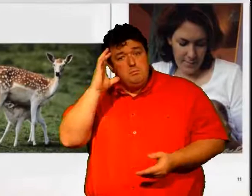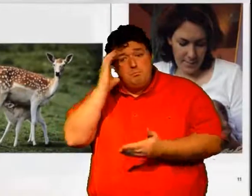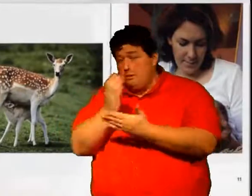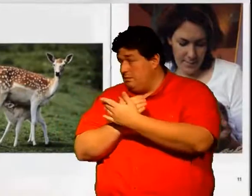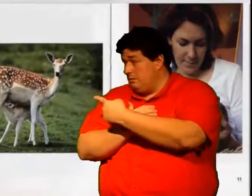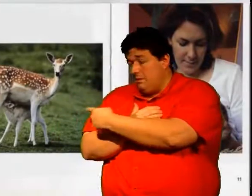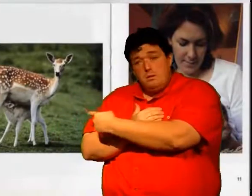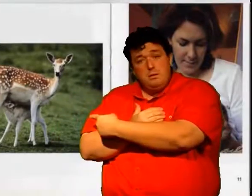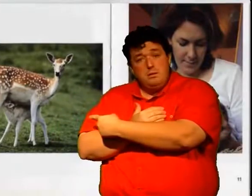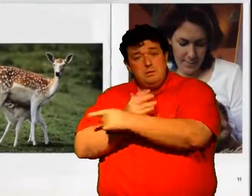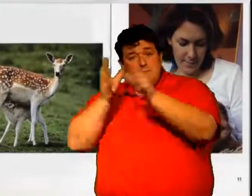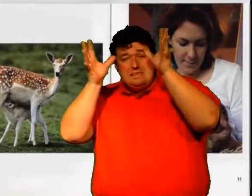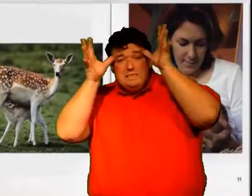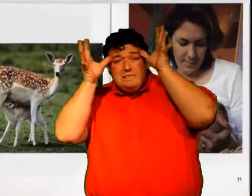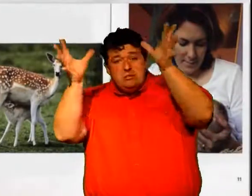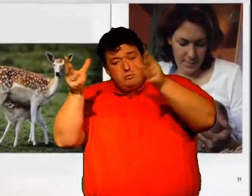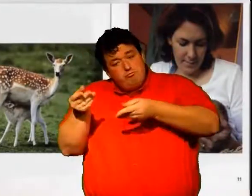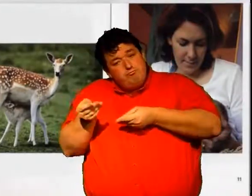Here's the mother deer feeding her baby milk.